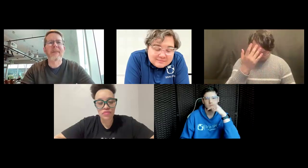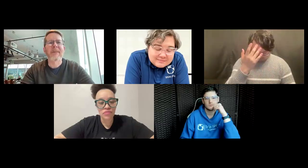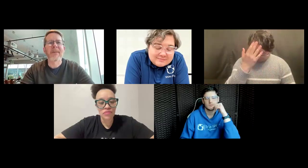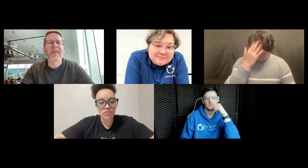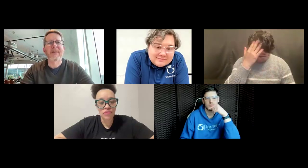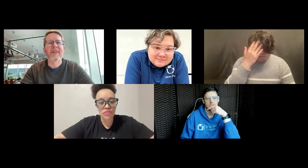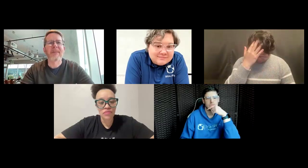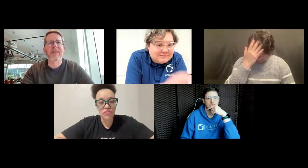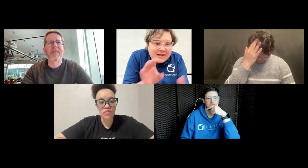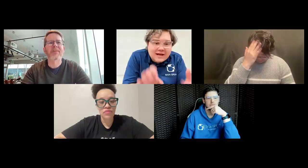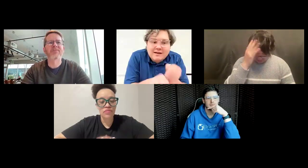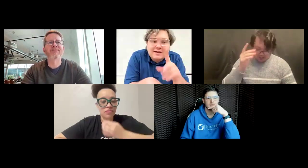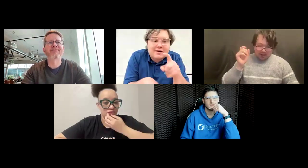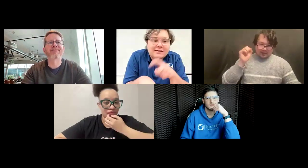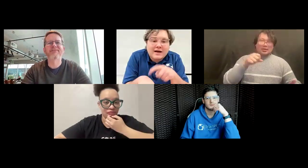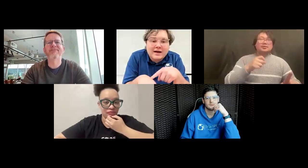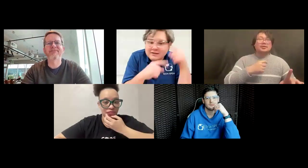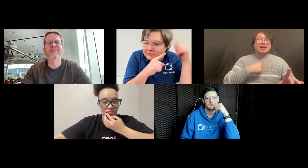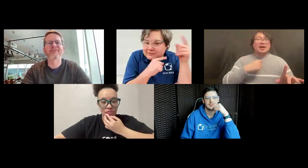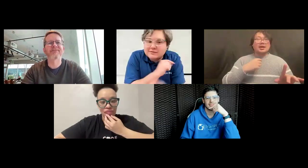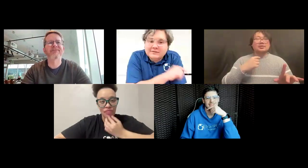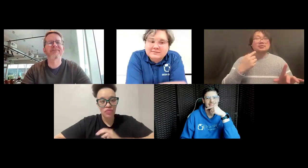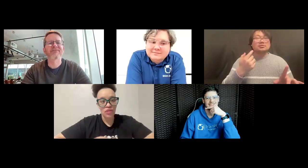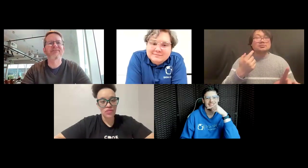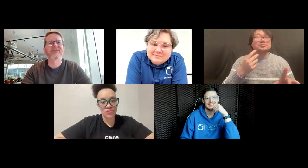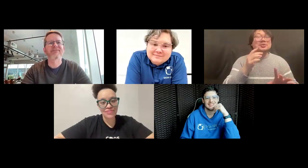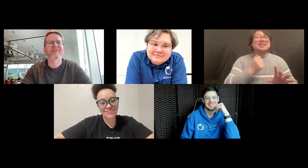I just forgot what I was going to say. Take your time, process.